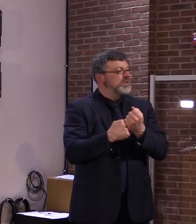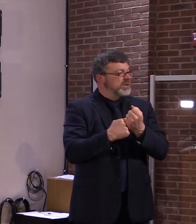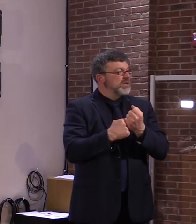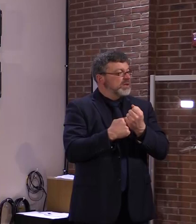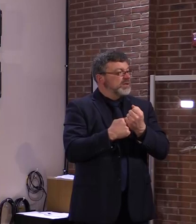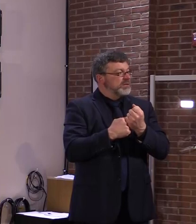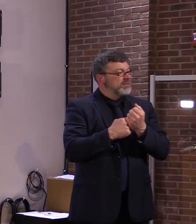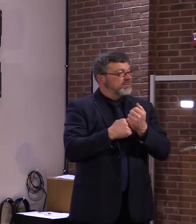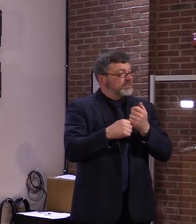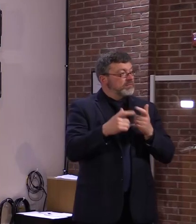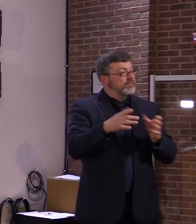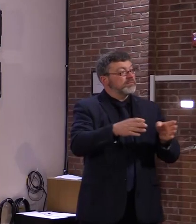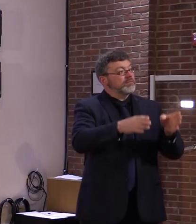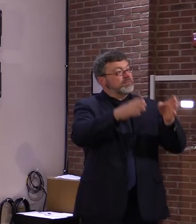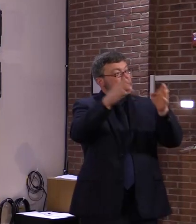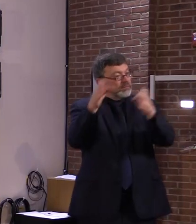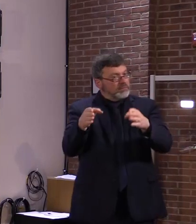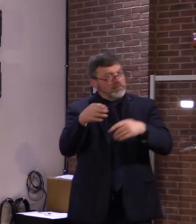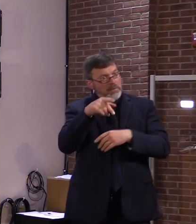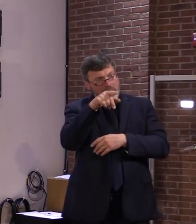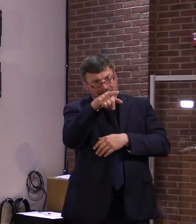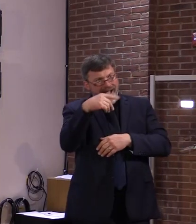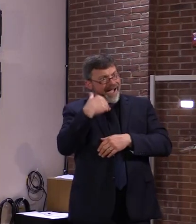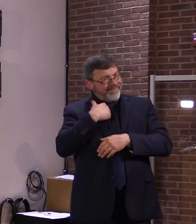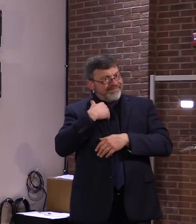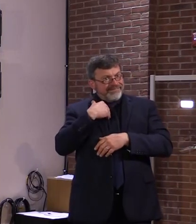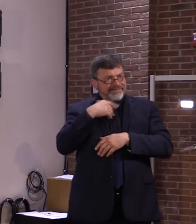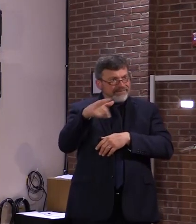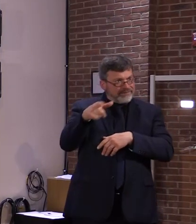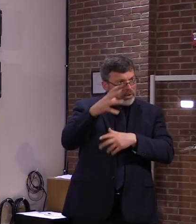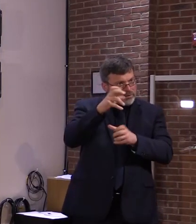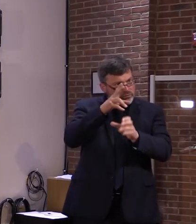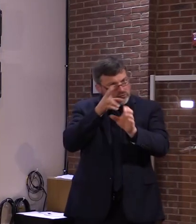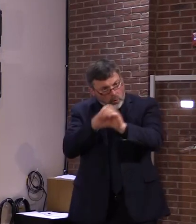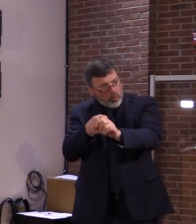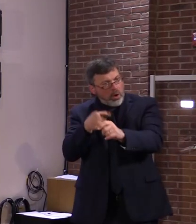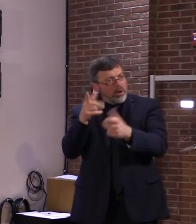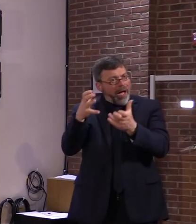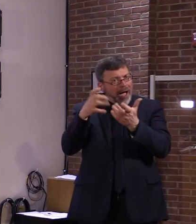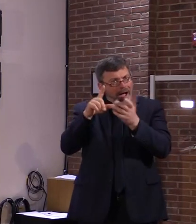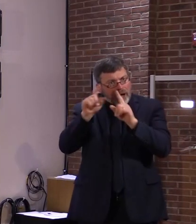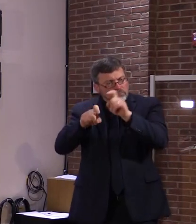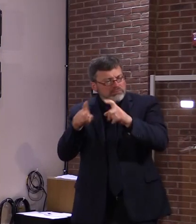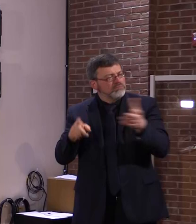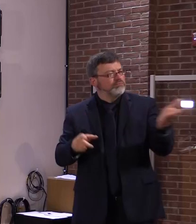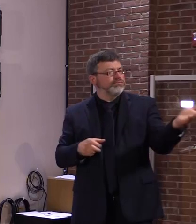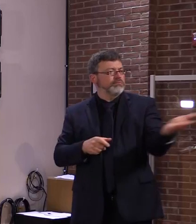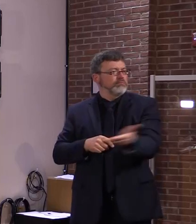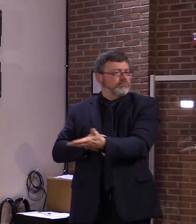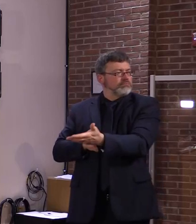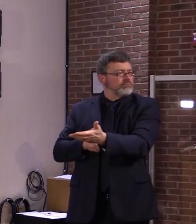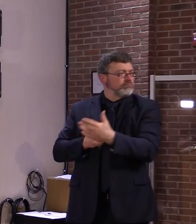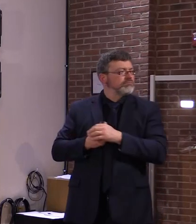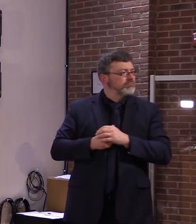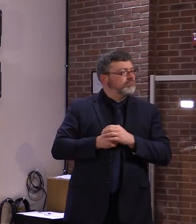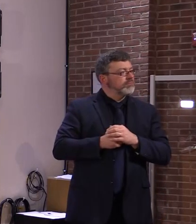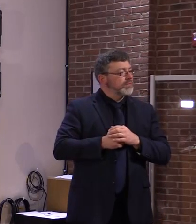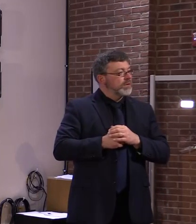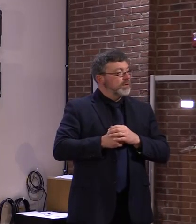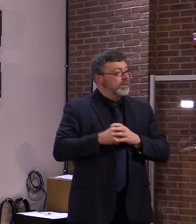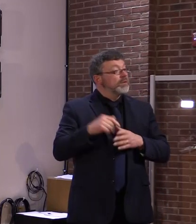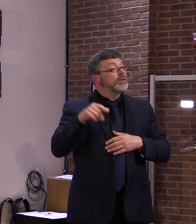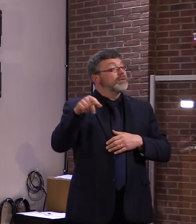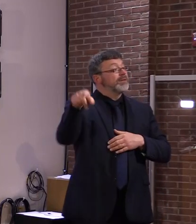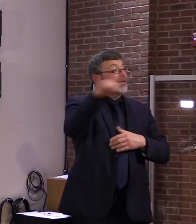answered. And listen to those pediatricians who have adolescents in their own household and have already signed them up for their